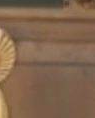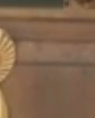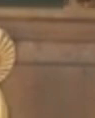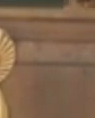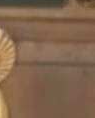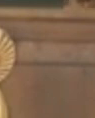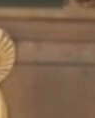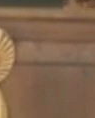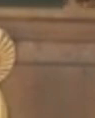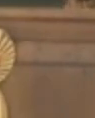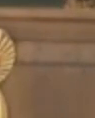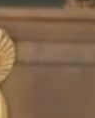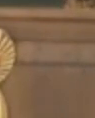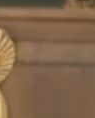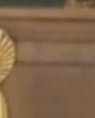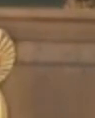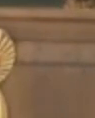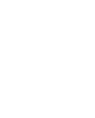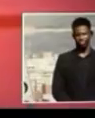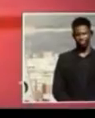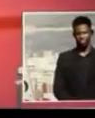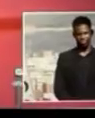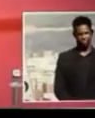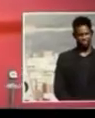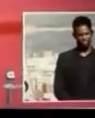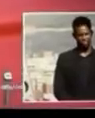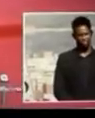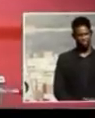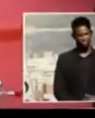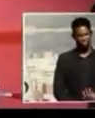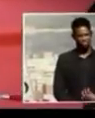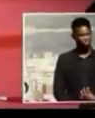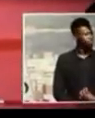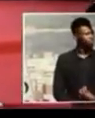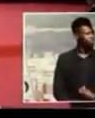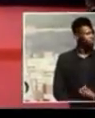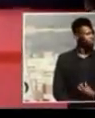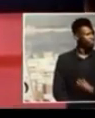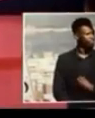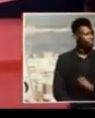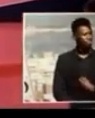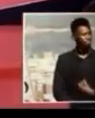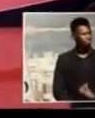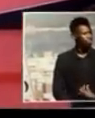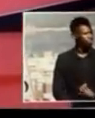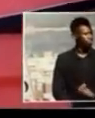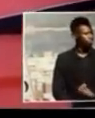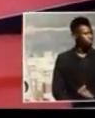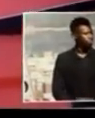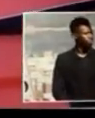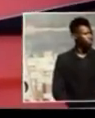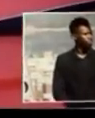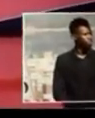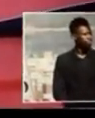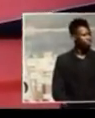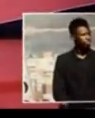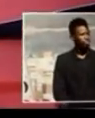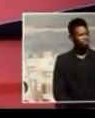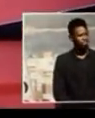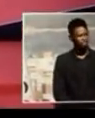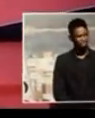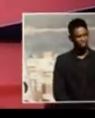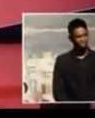well as emergency officials. I mean, when you look at how Paul Mashatile walks,